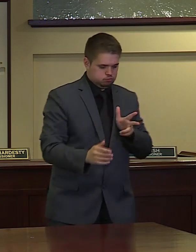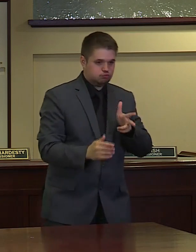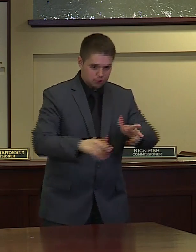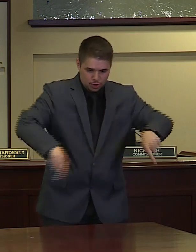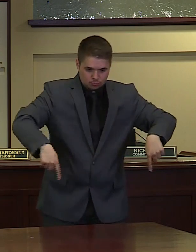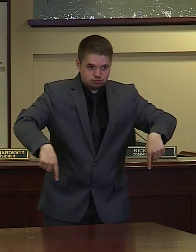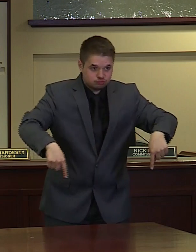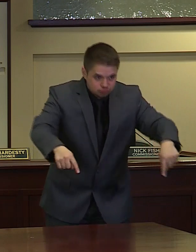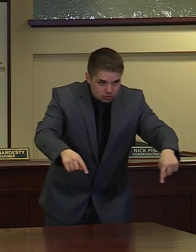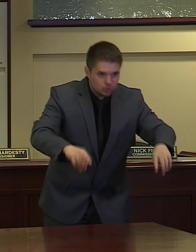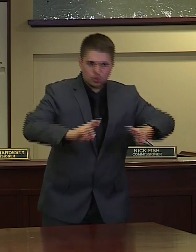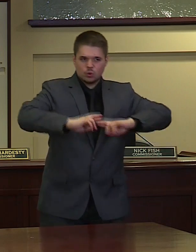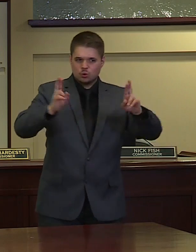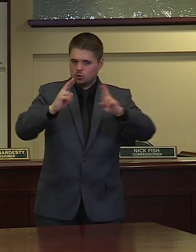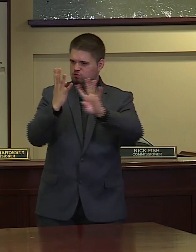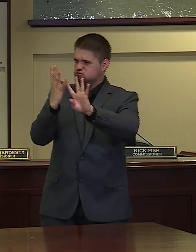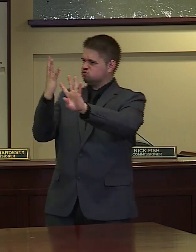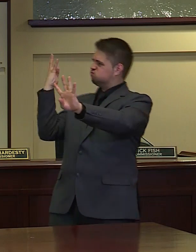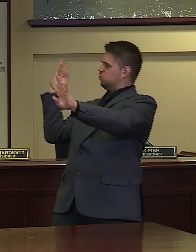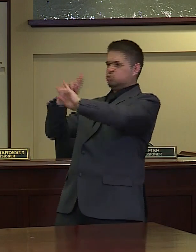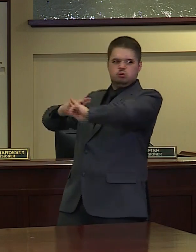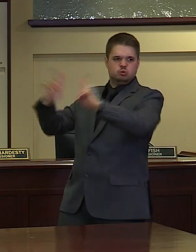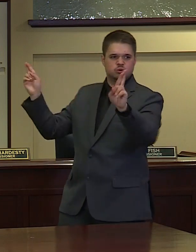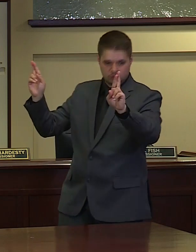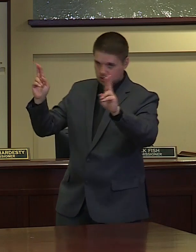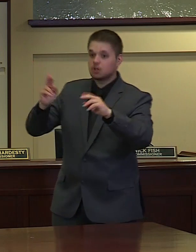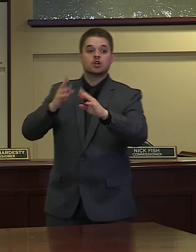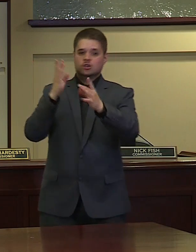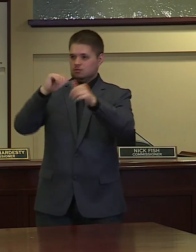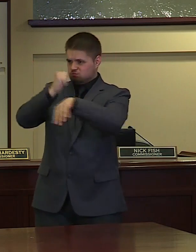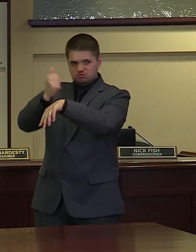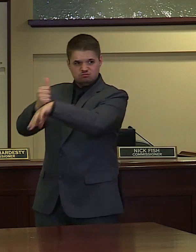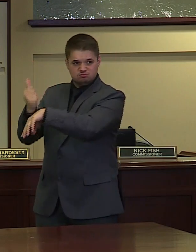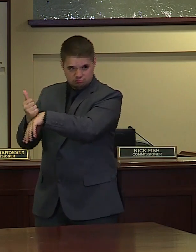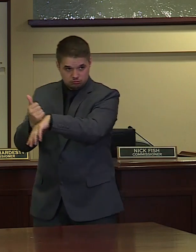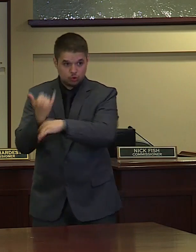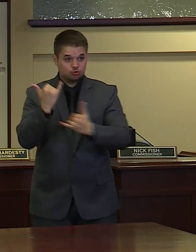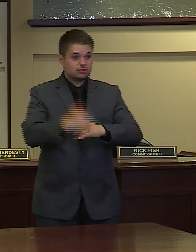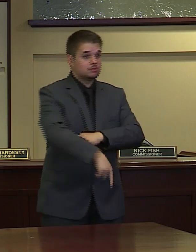get on it. We'll help you. Streets are clean today.